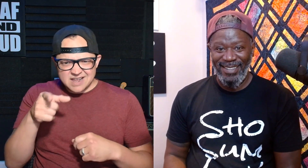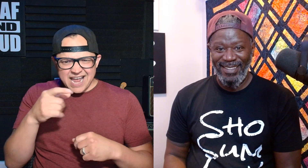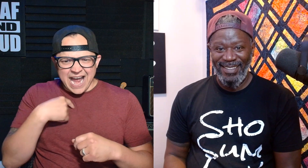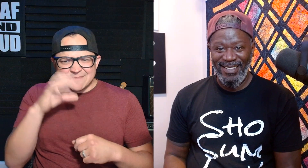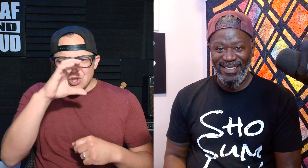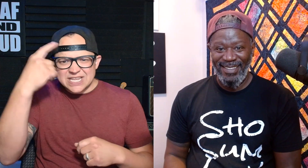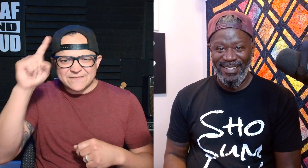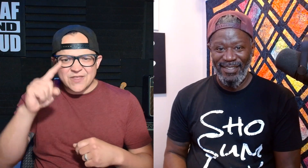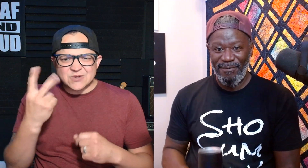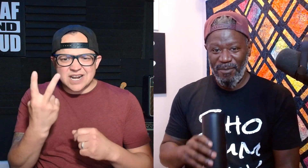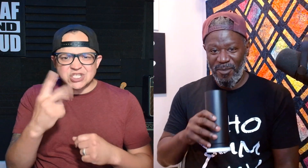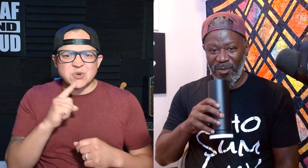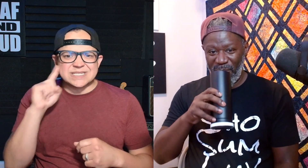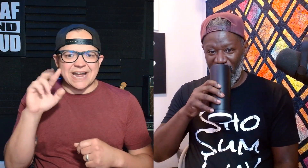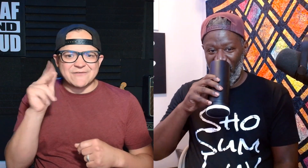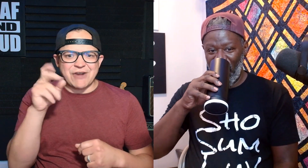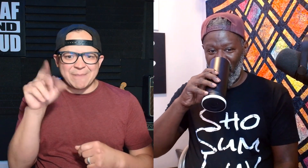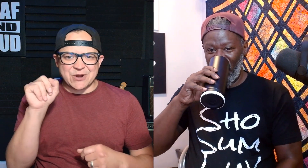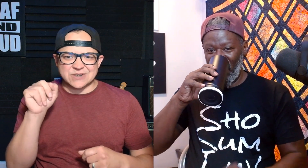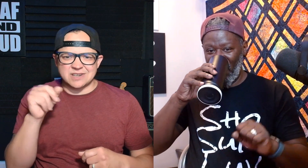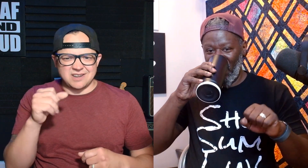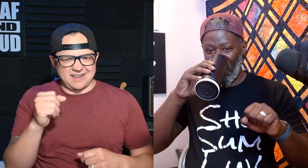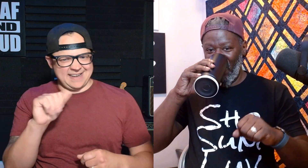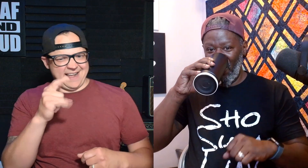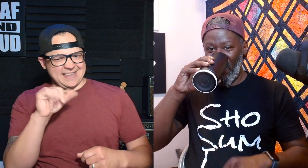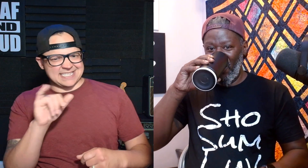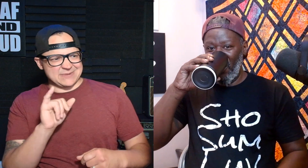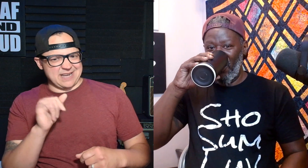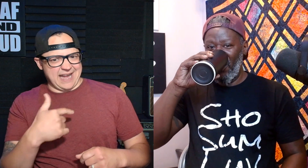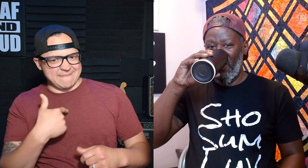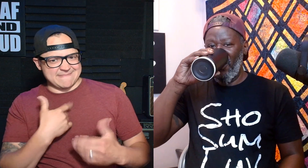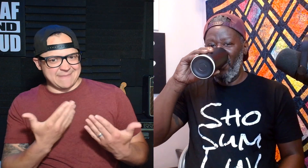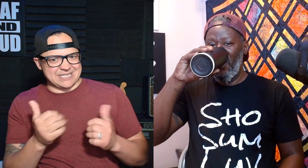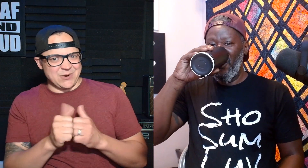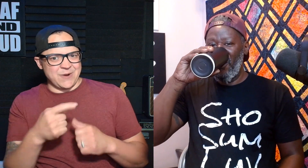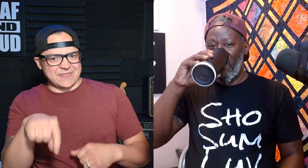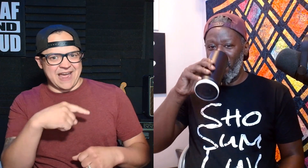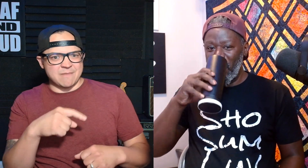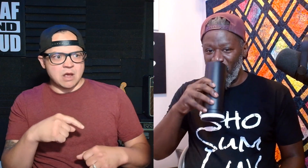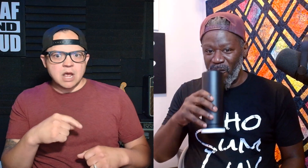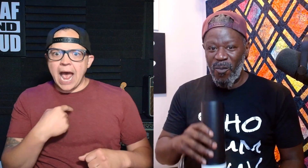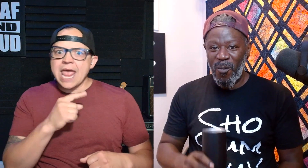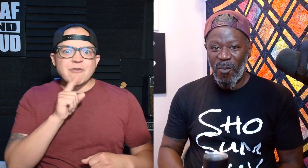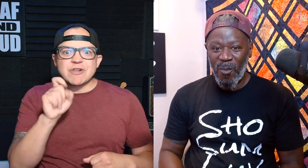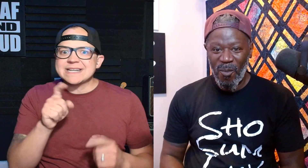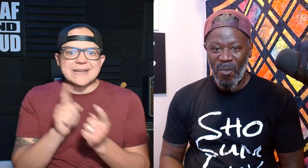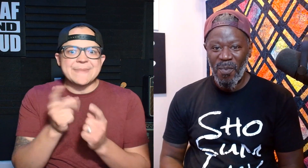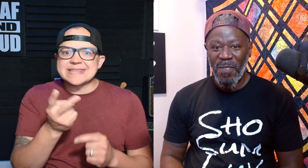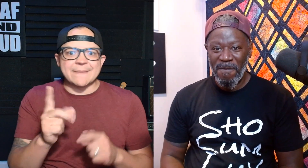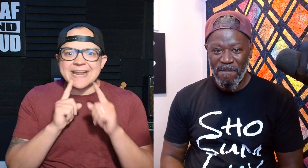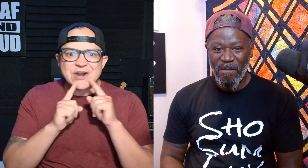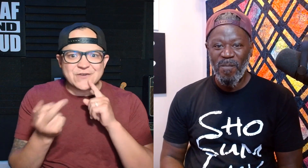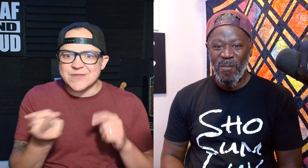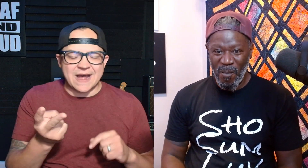"I'm looking for those two deaf rappers." And Alexis was like, I'm here with them. I really need to